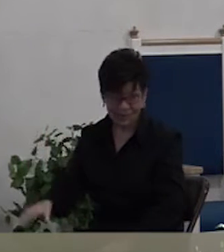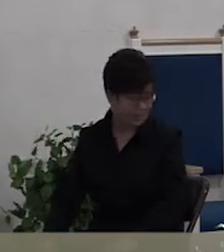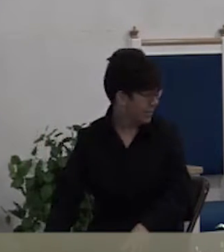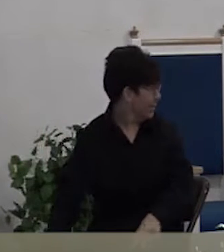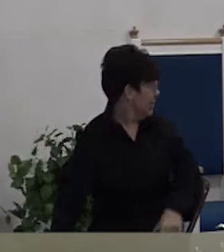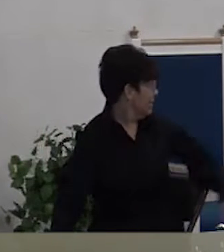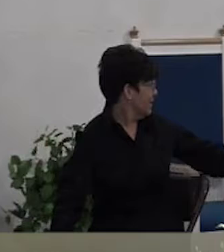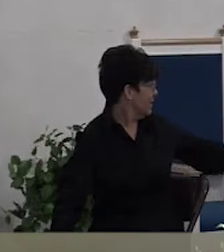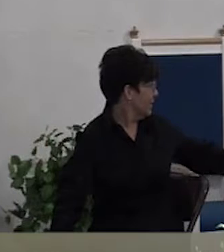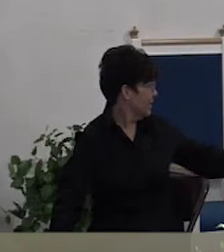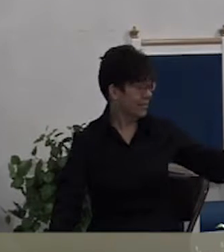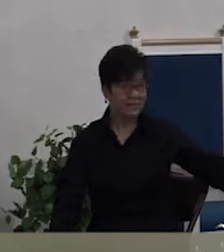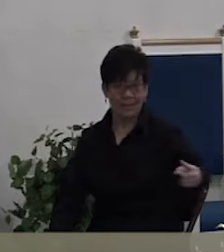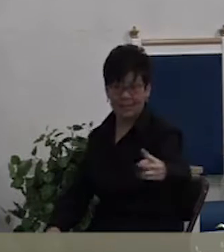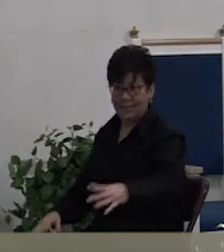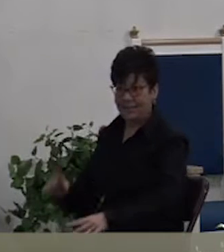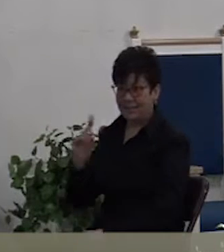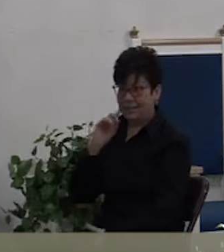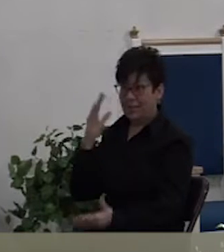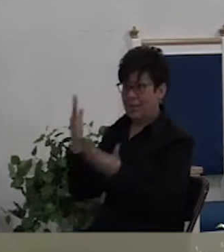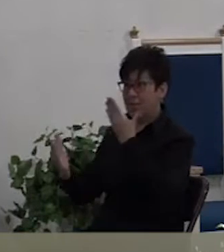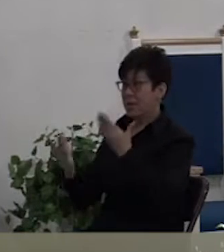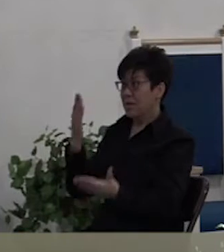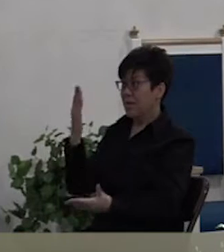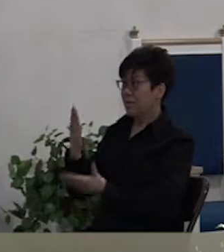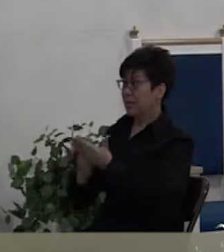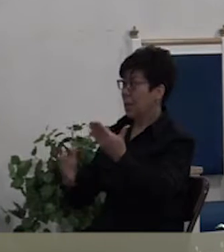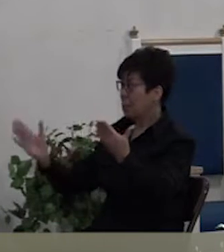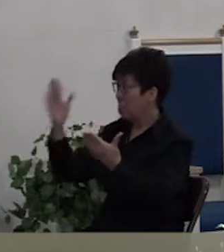during a Bible class. I don't know, maybe somebody might stay.